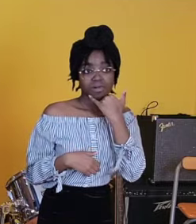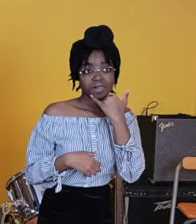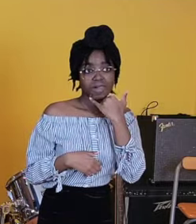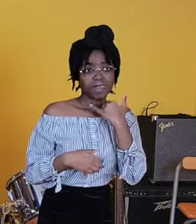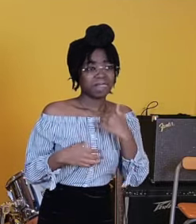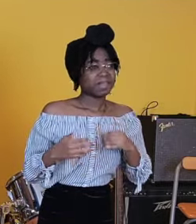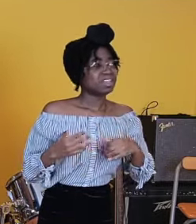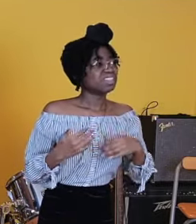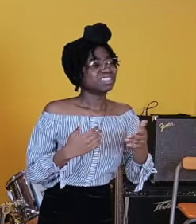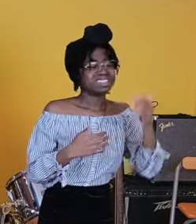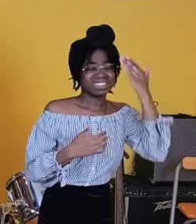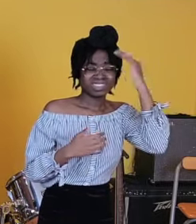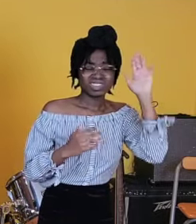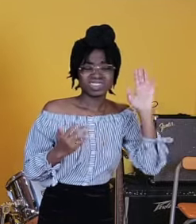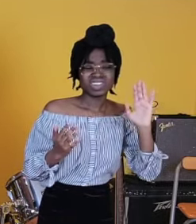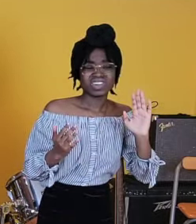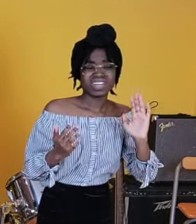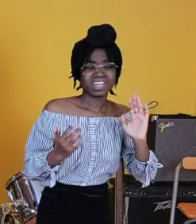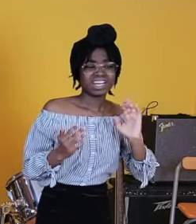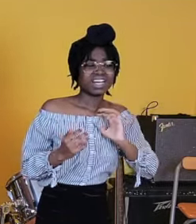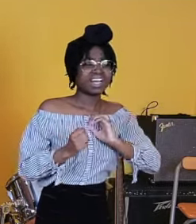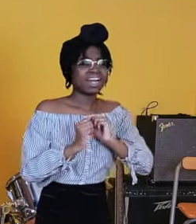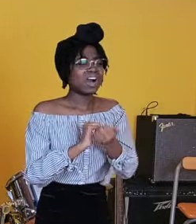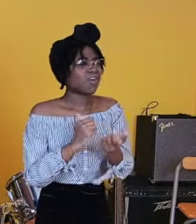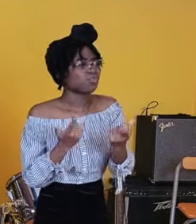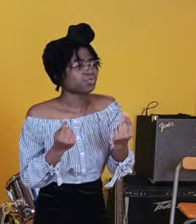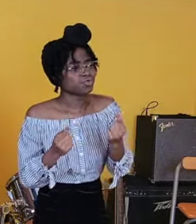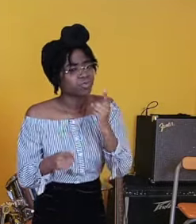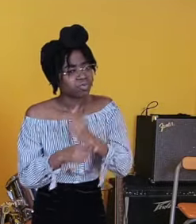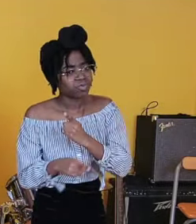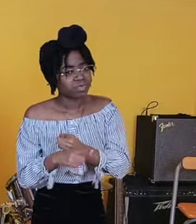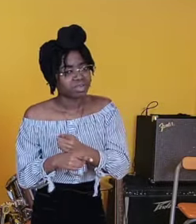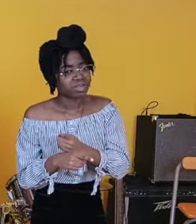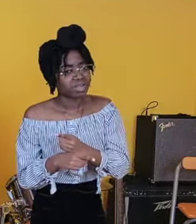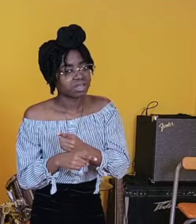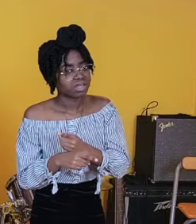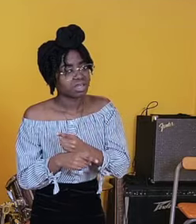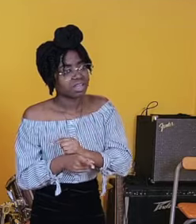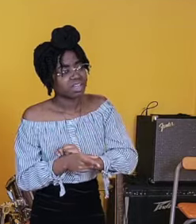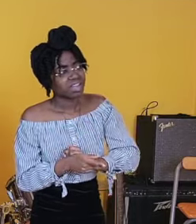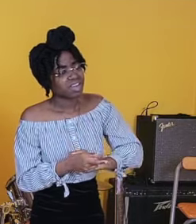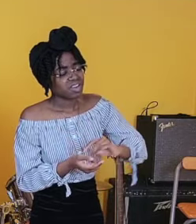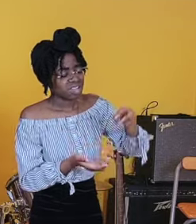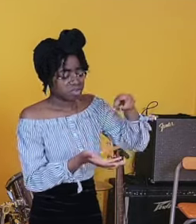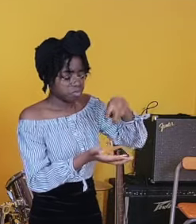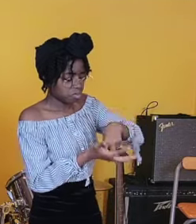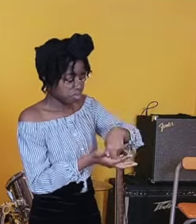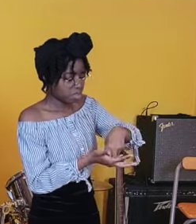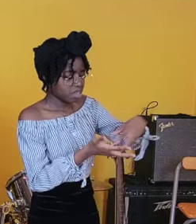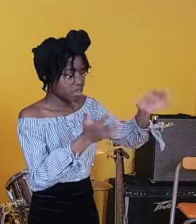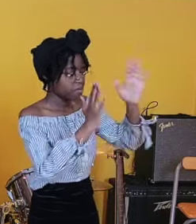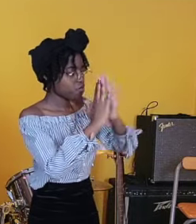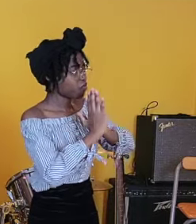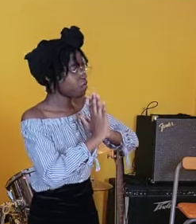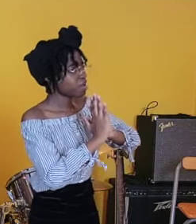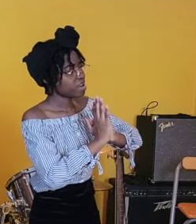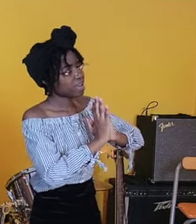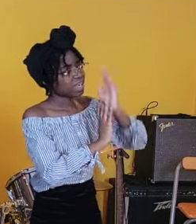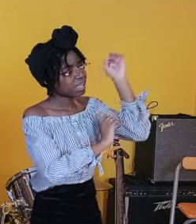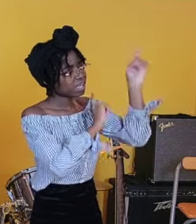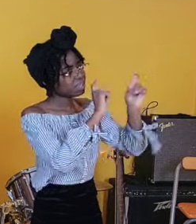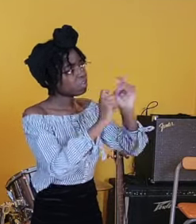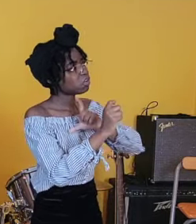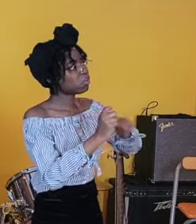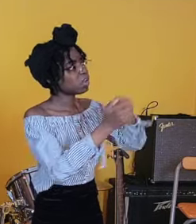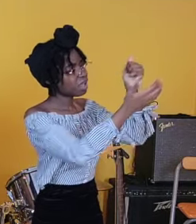do is go on your knees and say, Lord God, please, I messed up. I need some help. I need some forgiveness and guidance. I need the